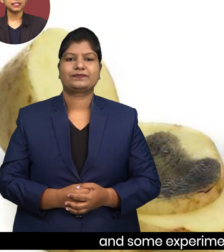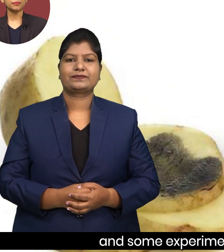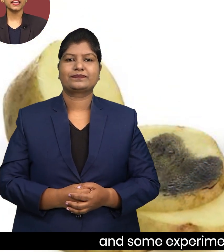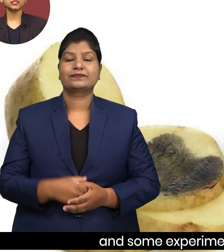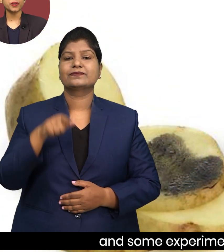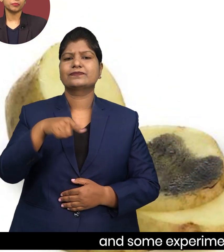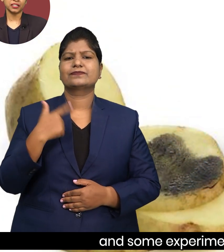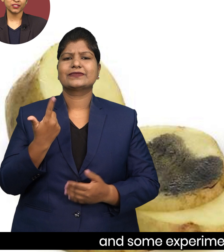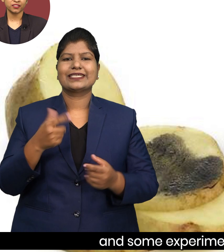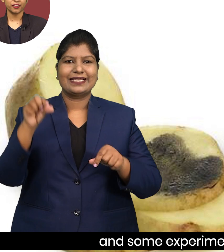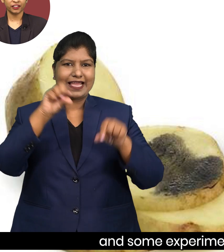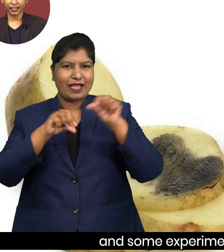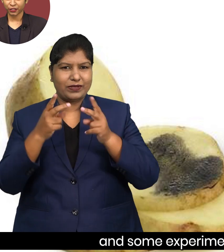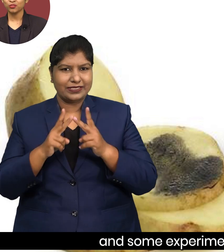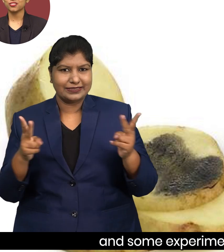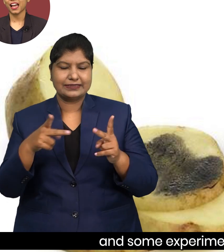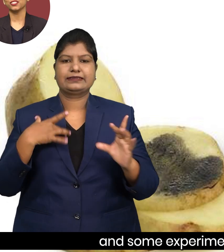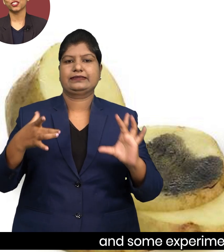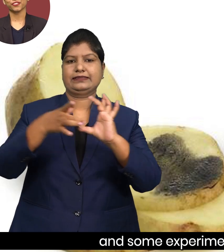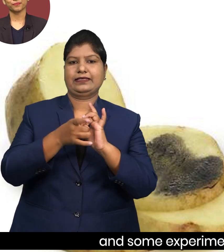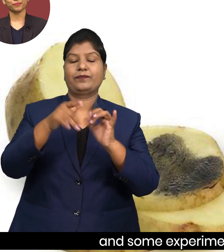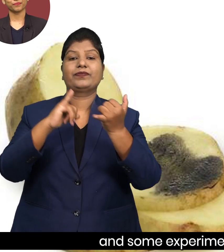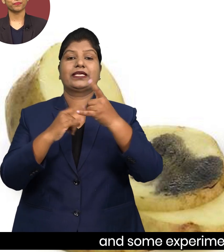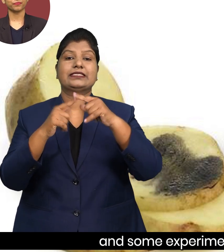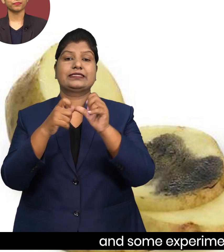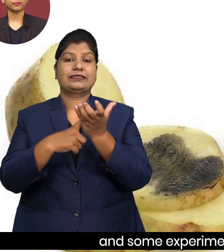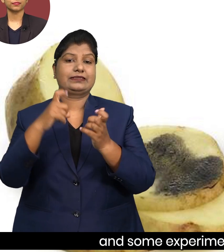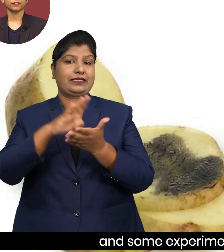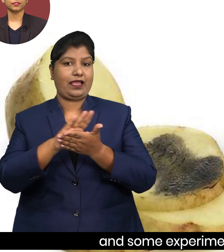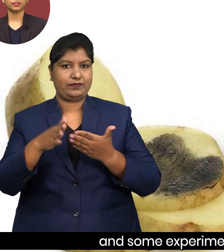and some experiments related to starch.